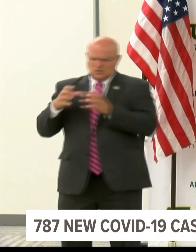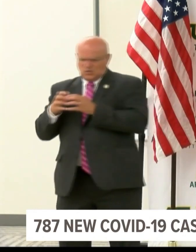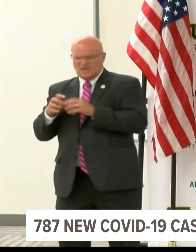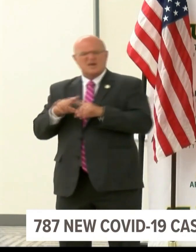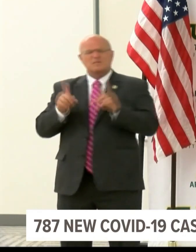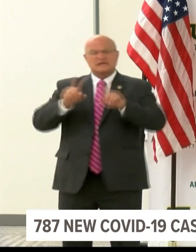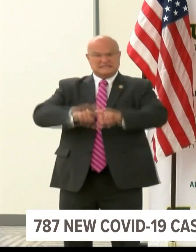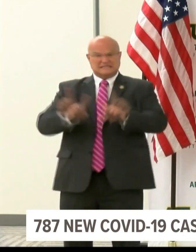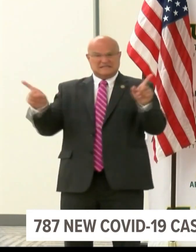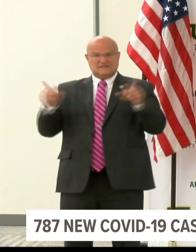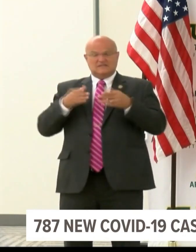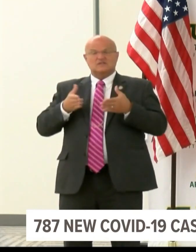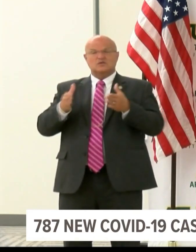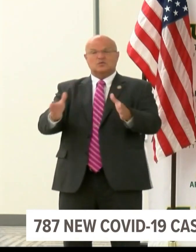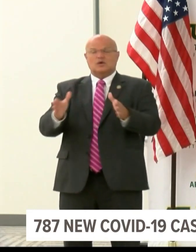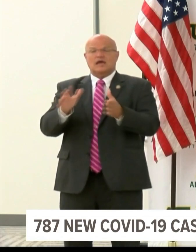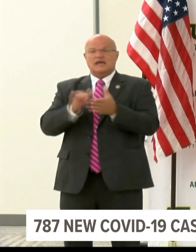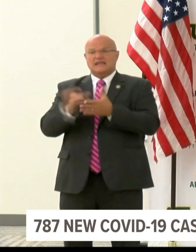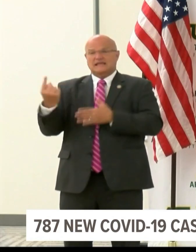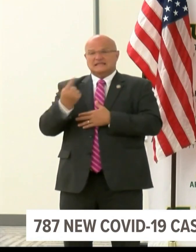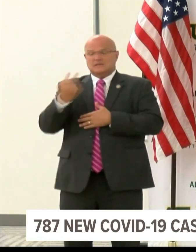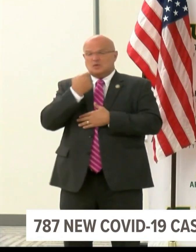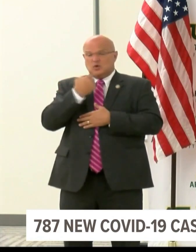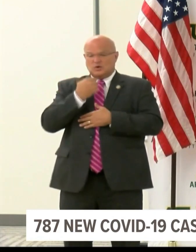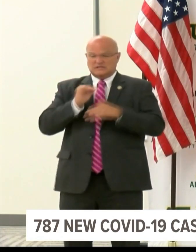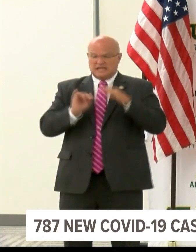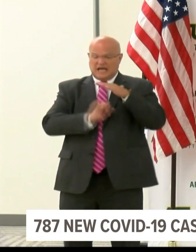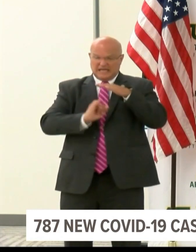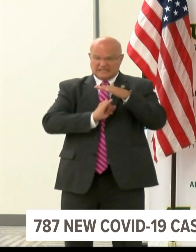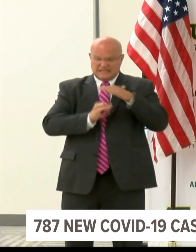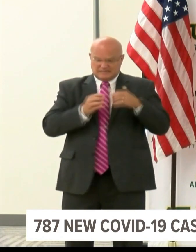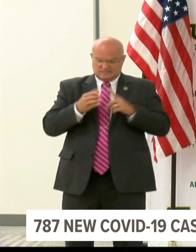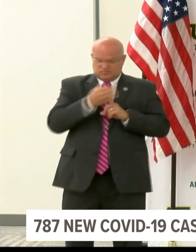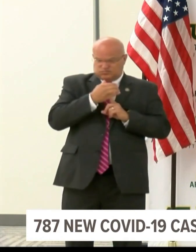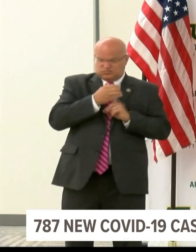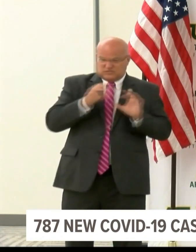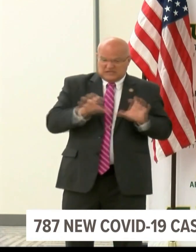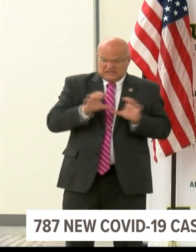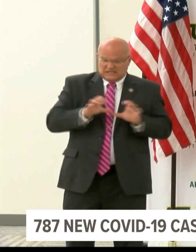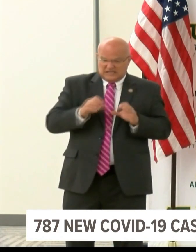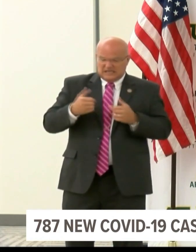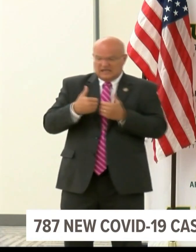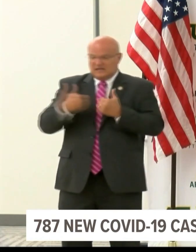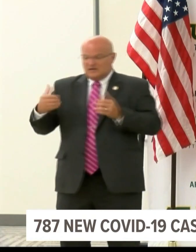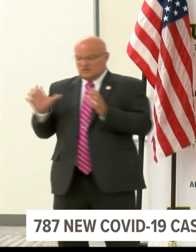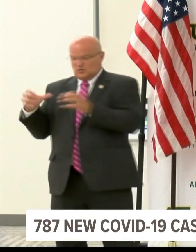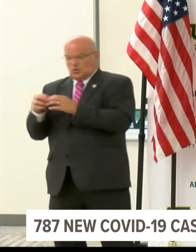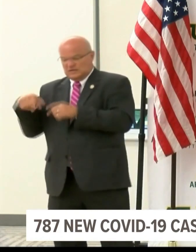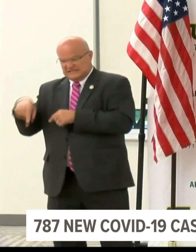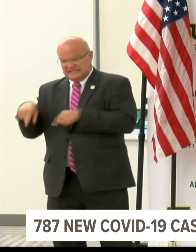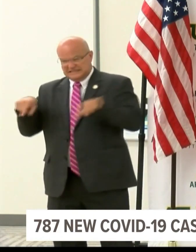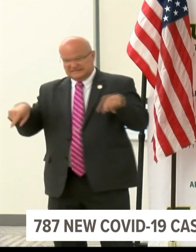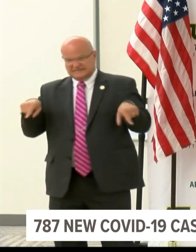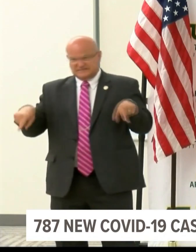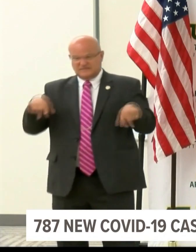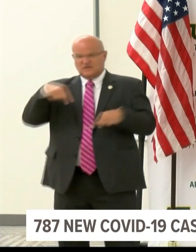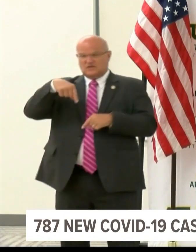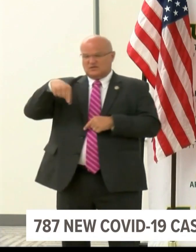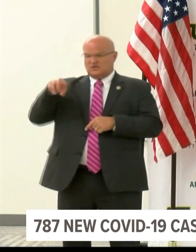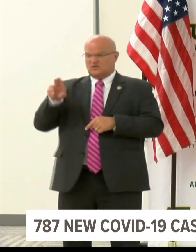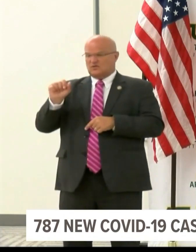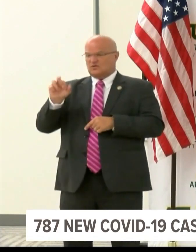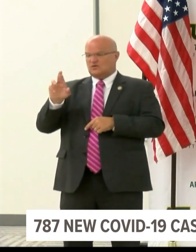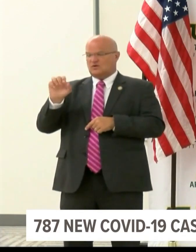but is there a difference in the way someone who is isolating should conduct themselves as opposed to someone who's quarantined conduct